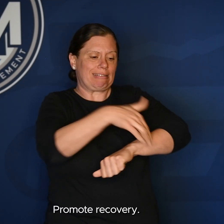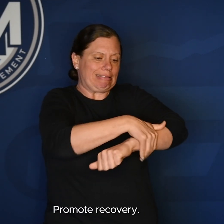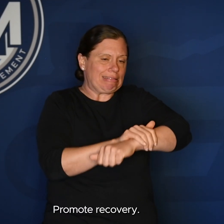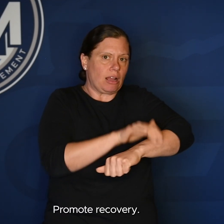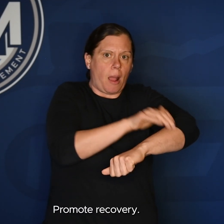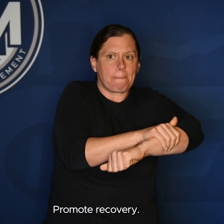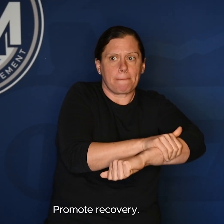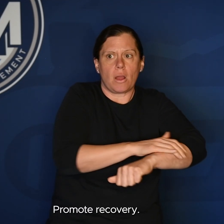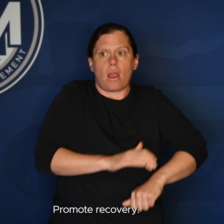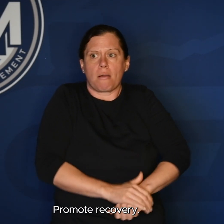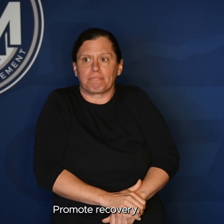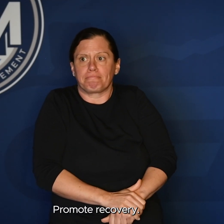Promote recovery.